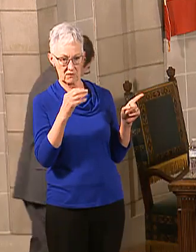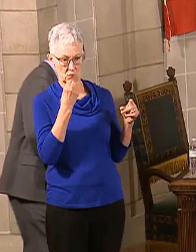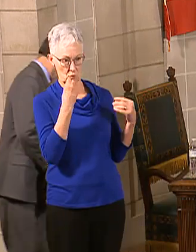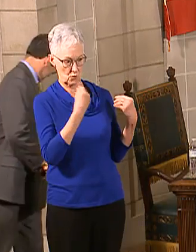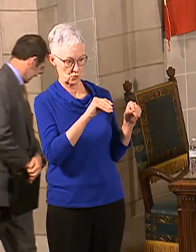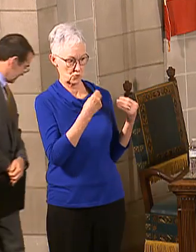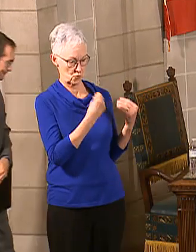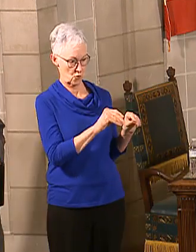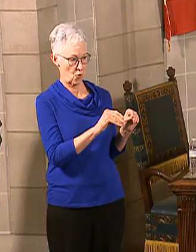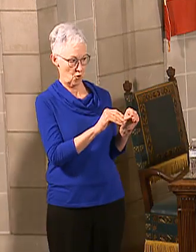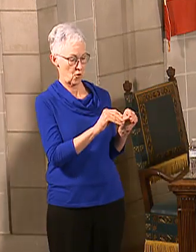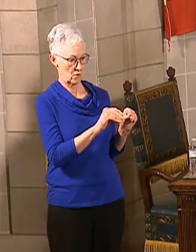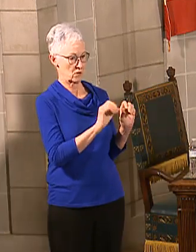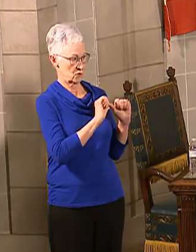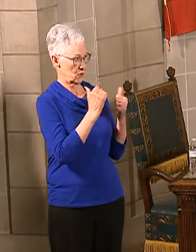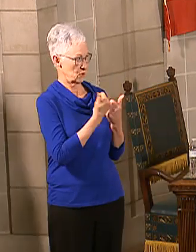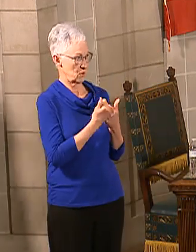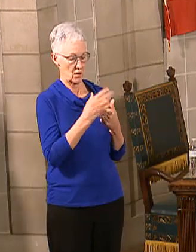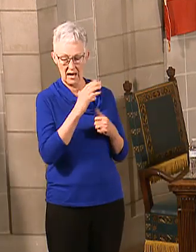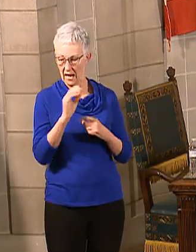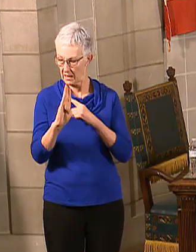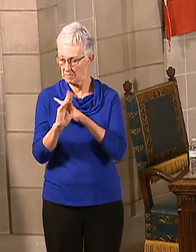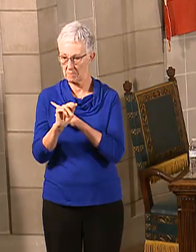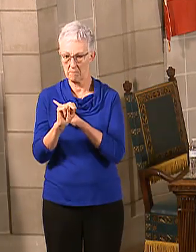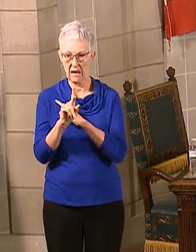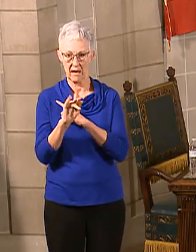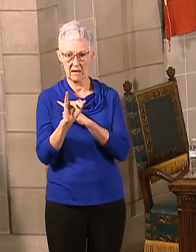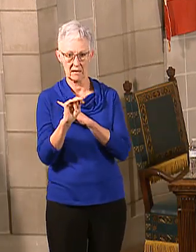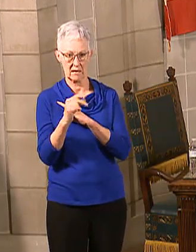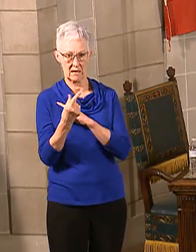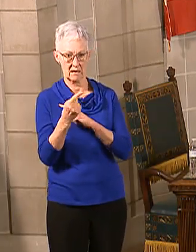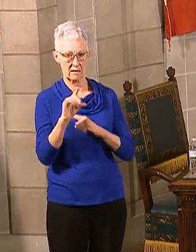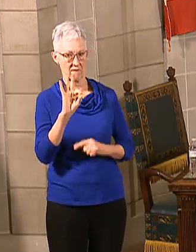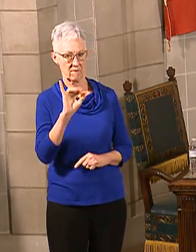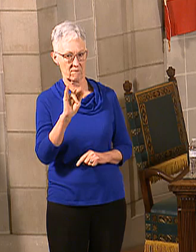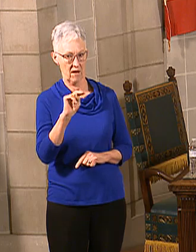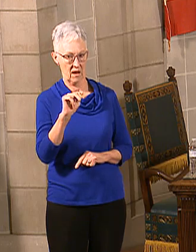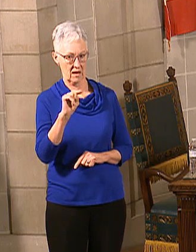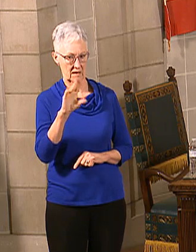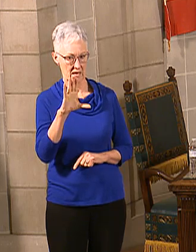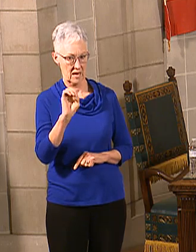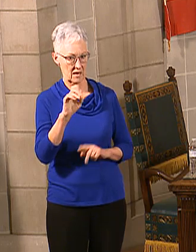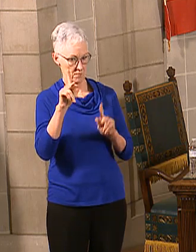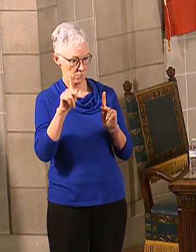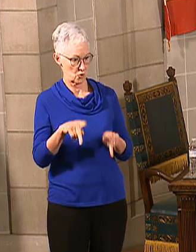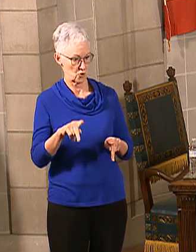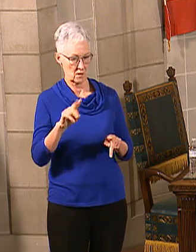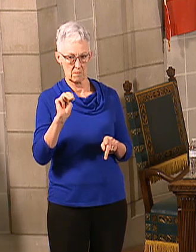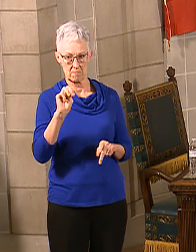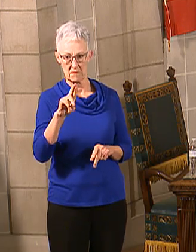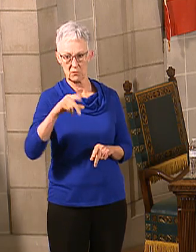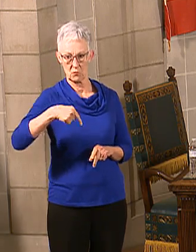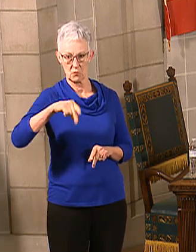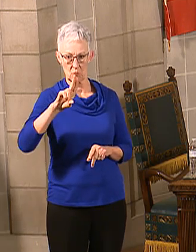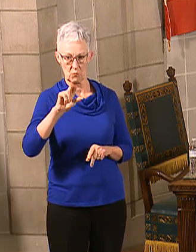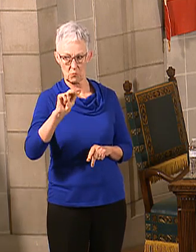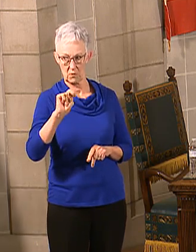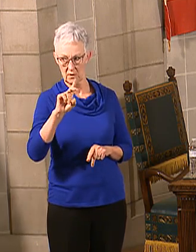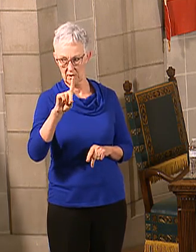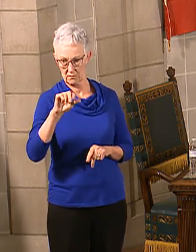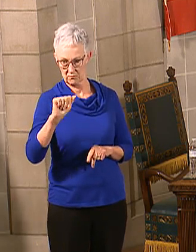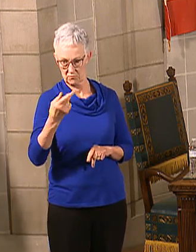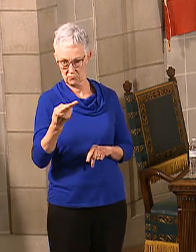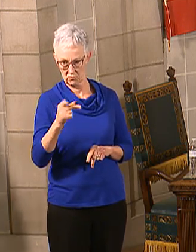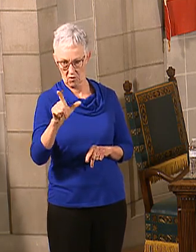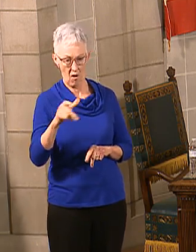who's the Department of Banking and Finance. They're going to be talking here in a little bit. First of all, again, I just want to remind people, as I